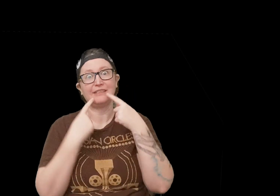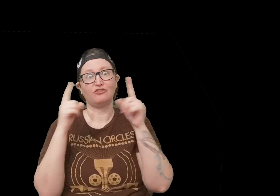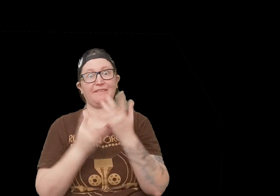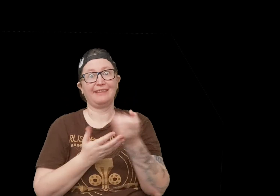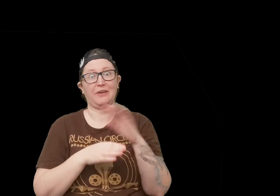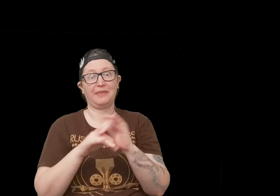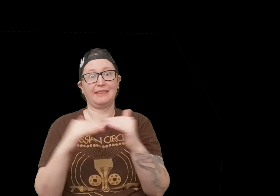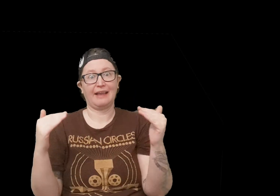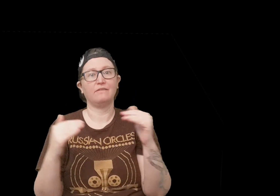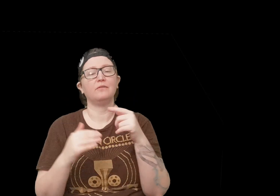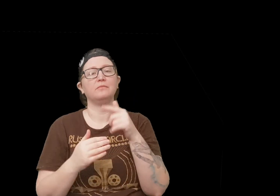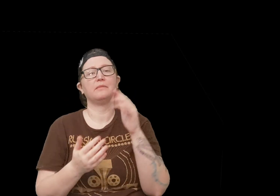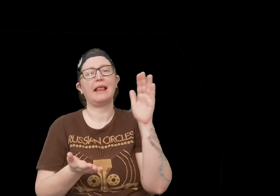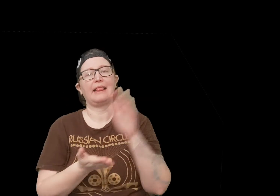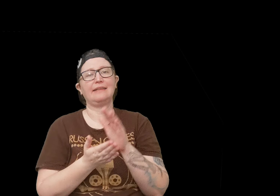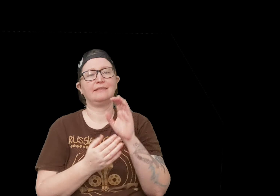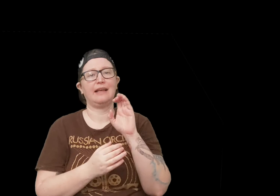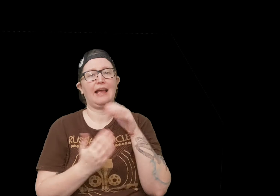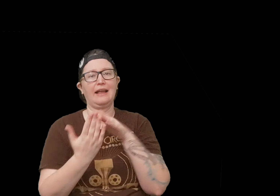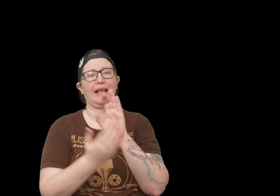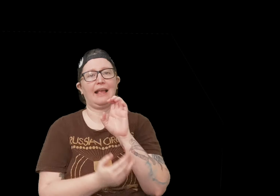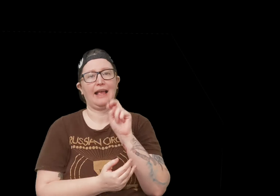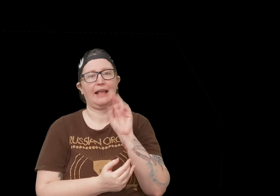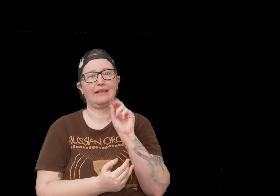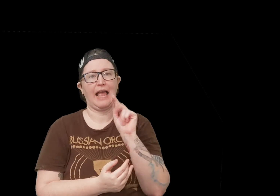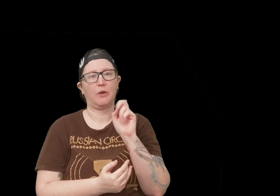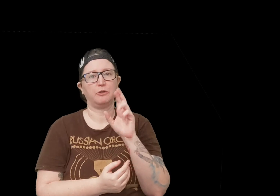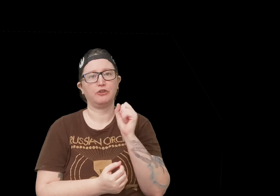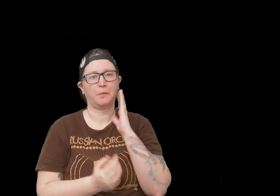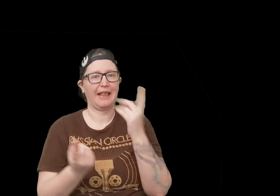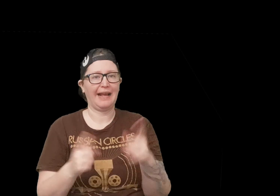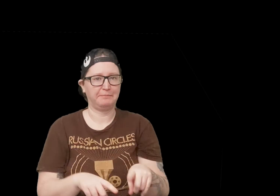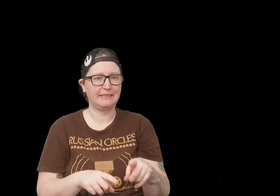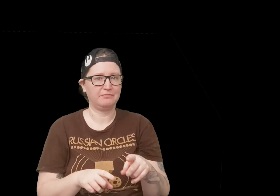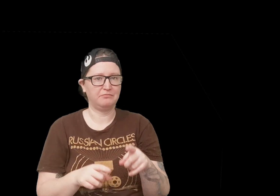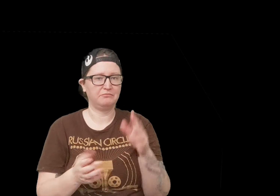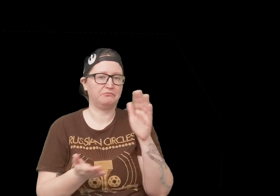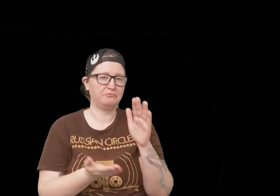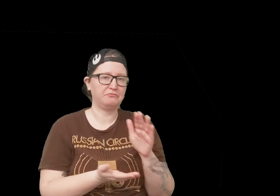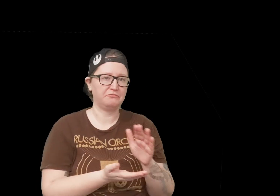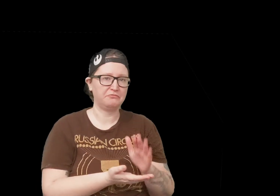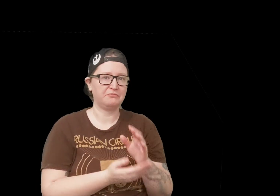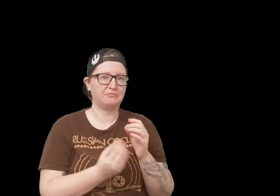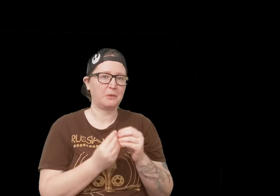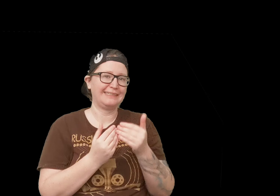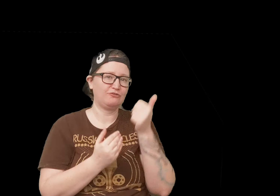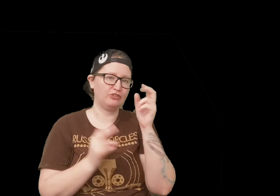things that you beat or the more successes you have on that level, the less encounters that's going to happen. So it gets less and